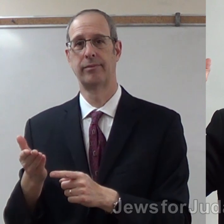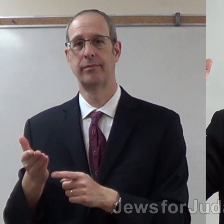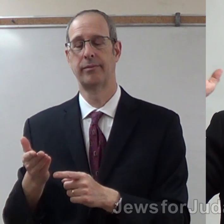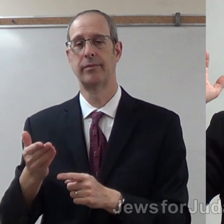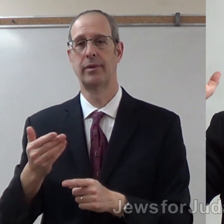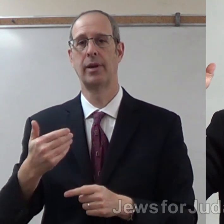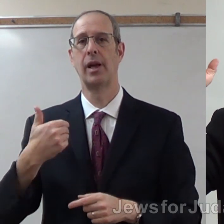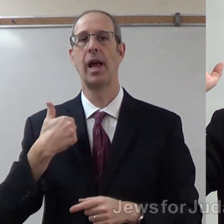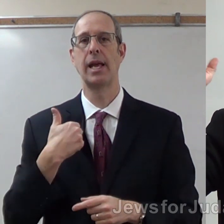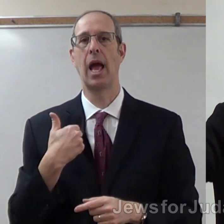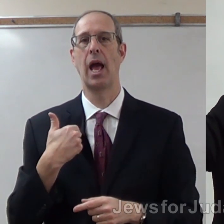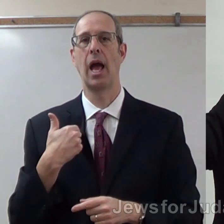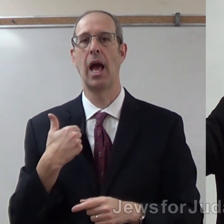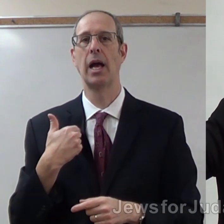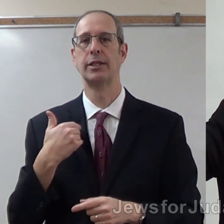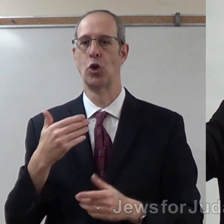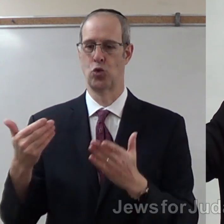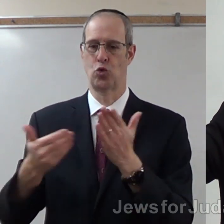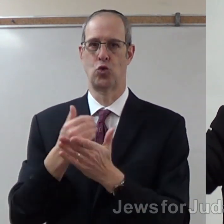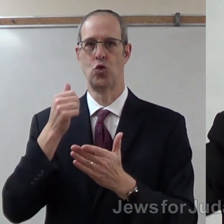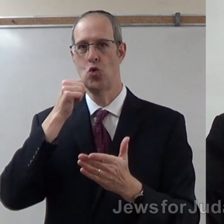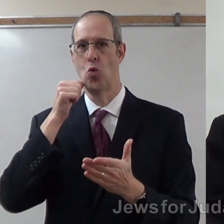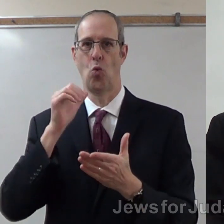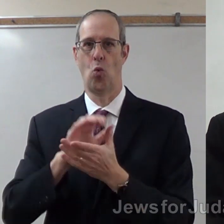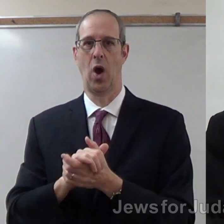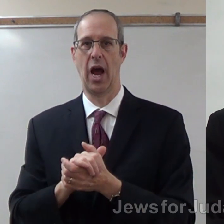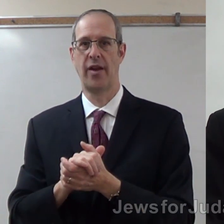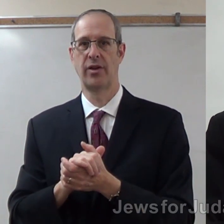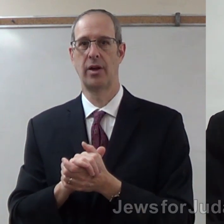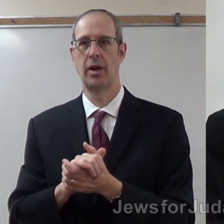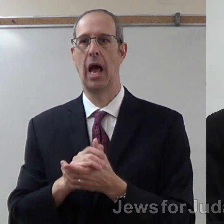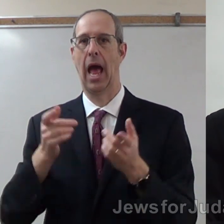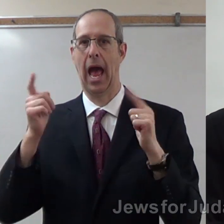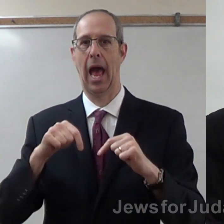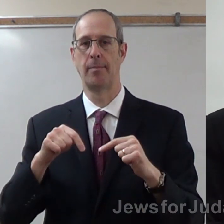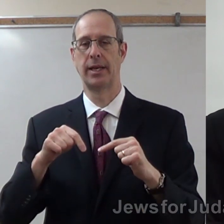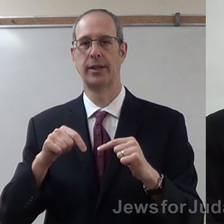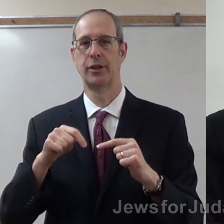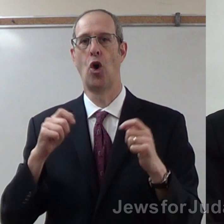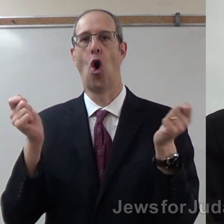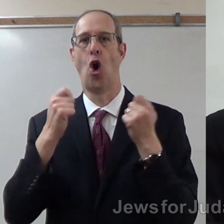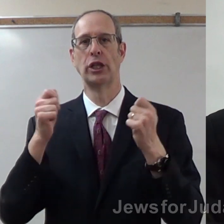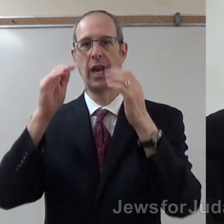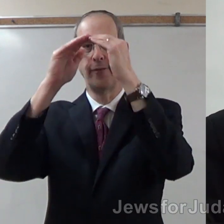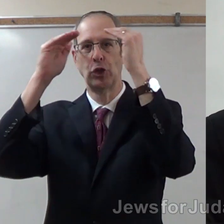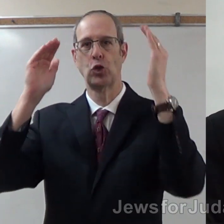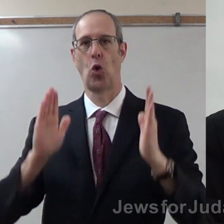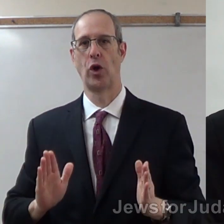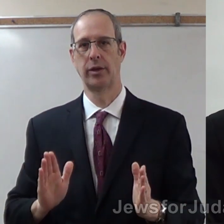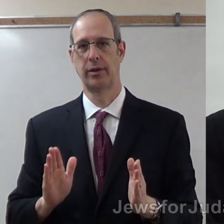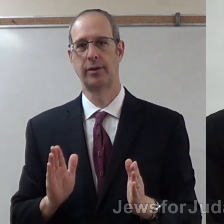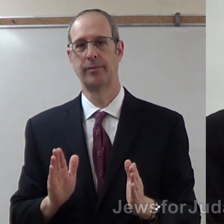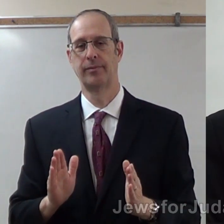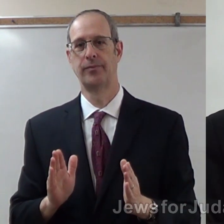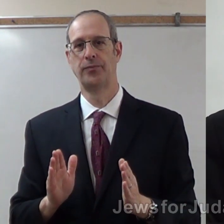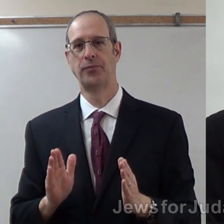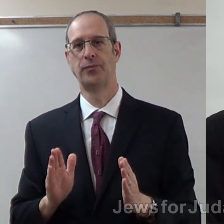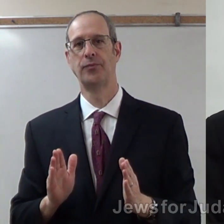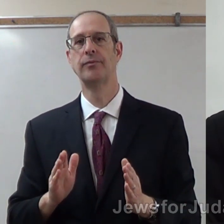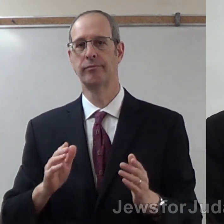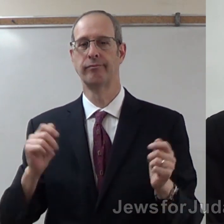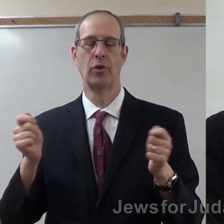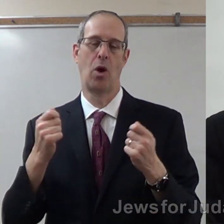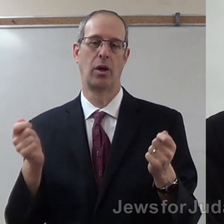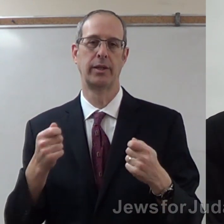he has his new wife and it comes Sukkot, the